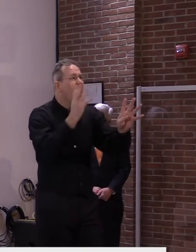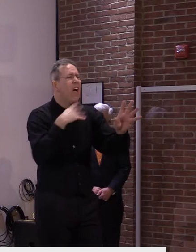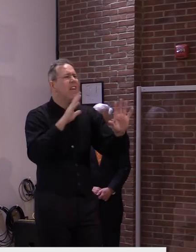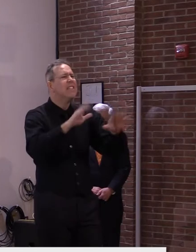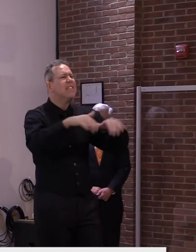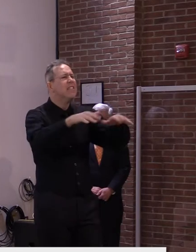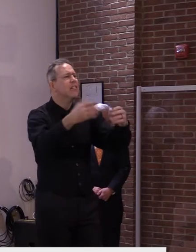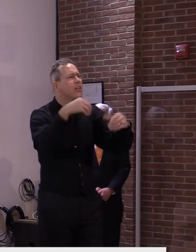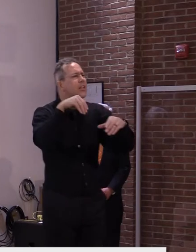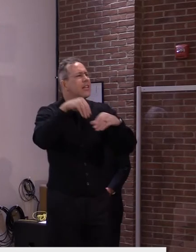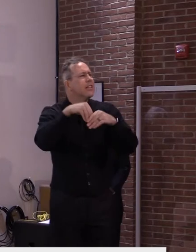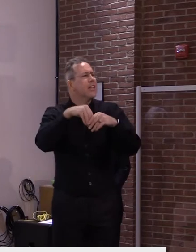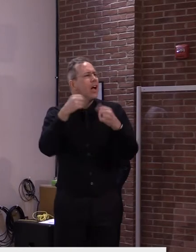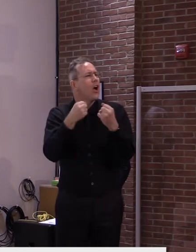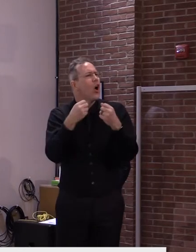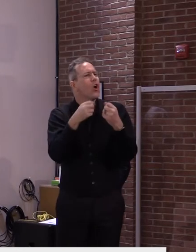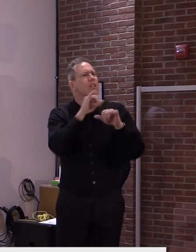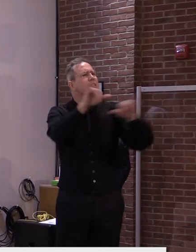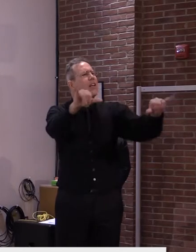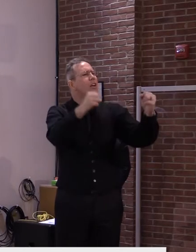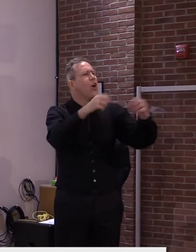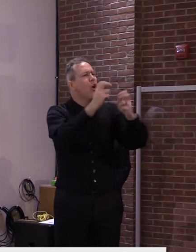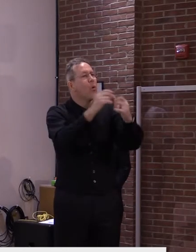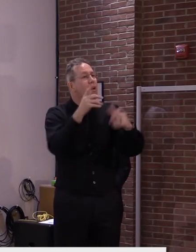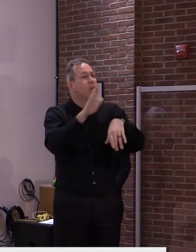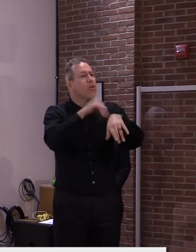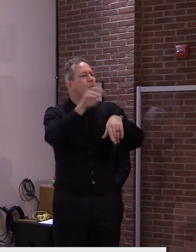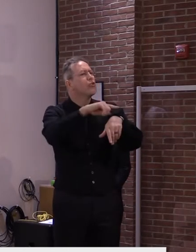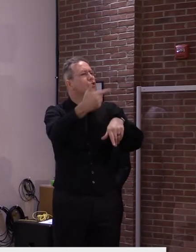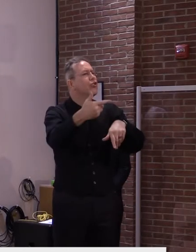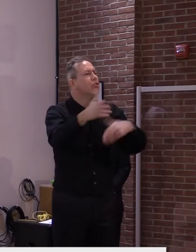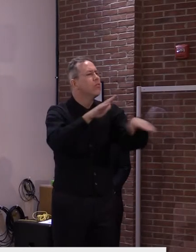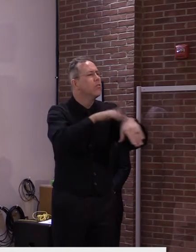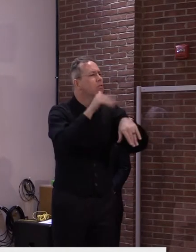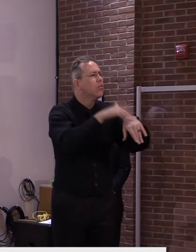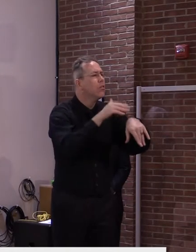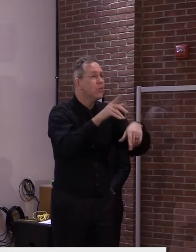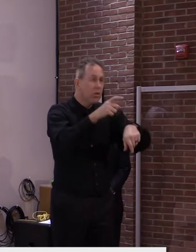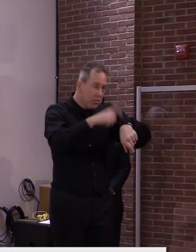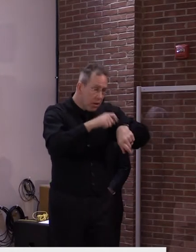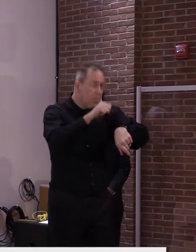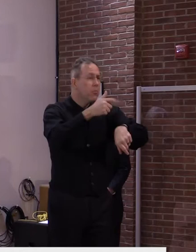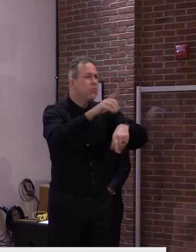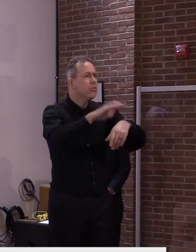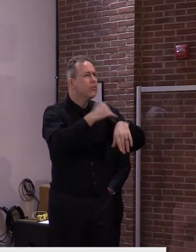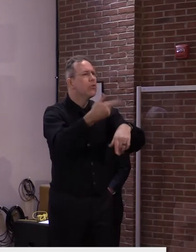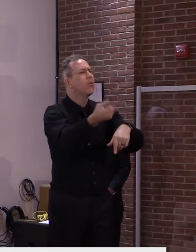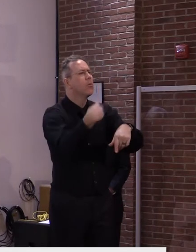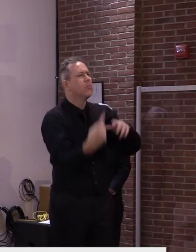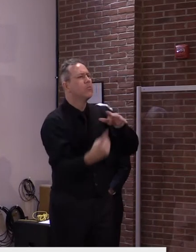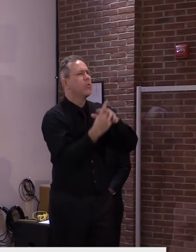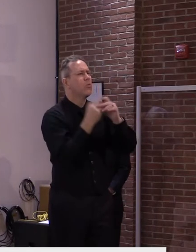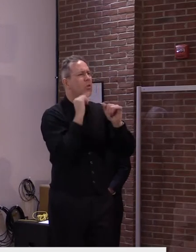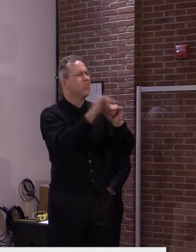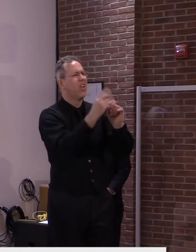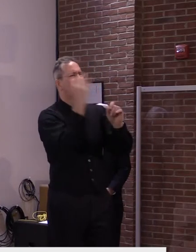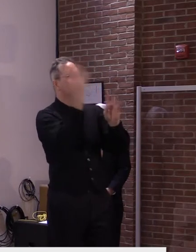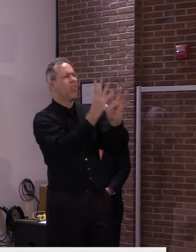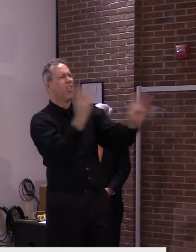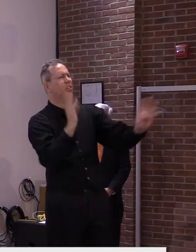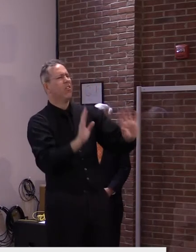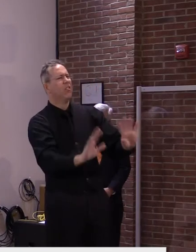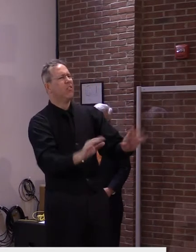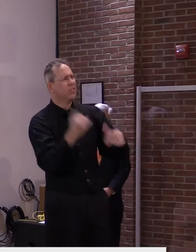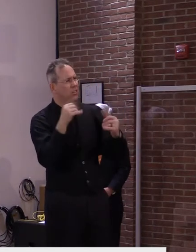warm, and then closer to the time of their appointment, be there. And that's why in my opening comments I said, you know, within